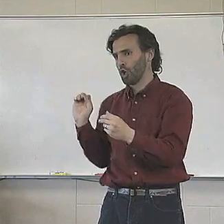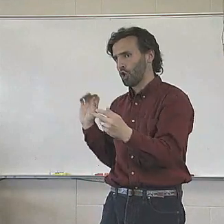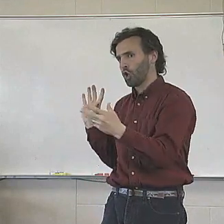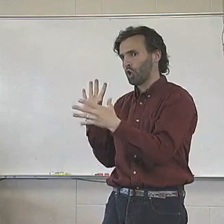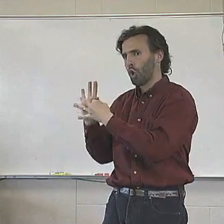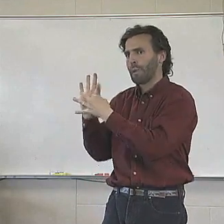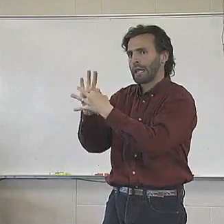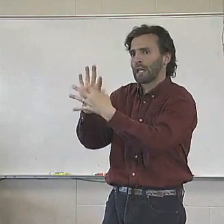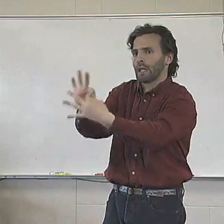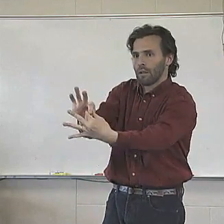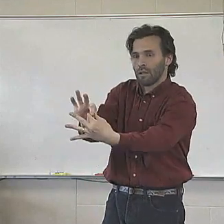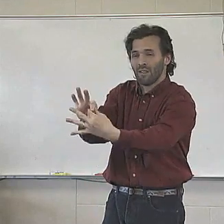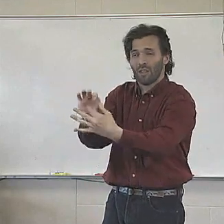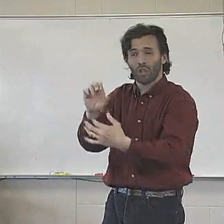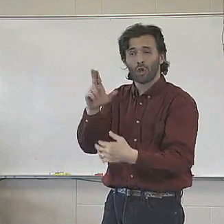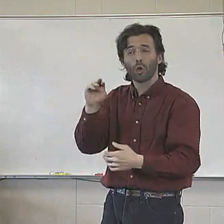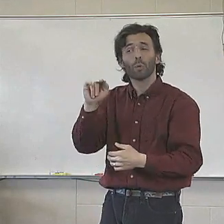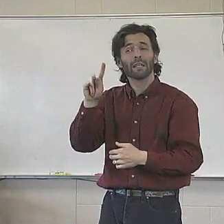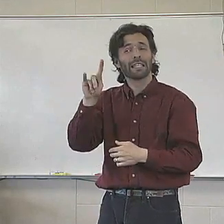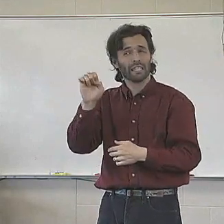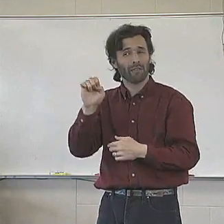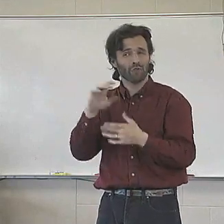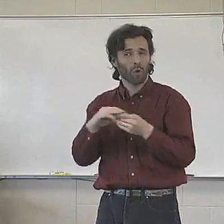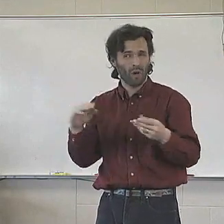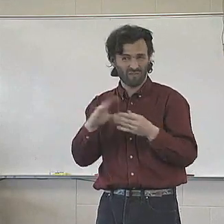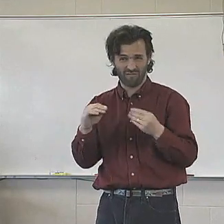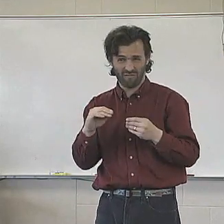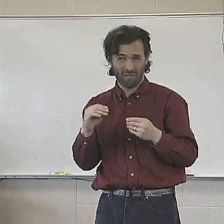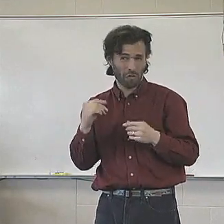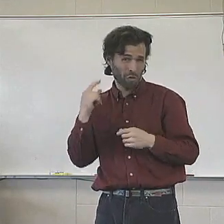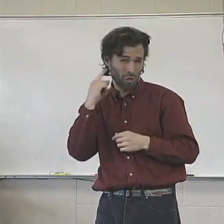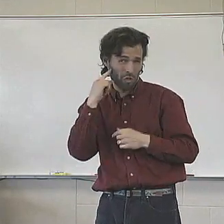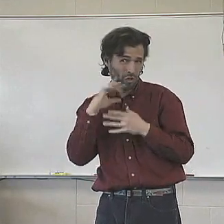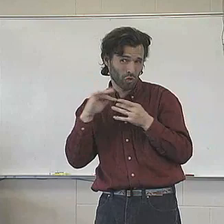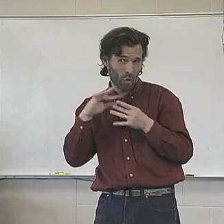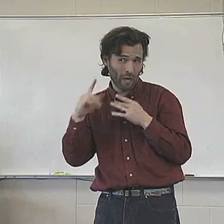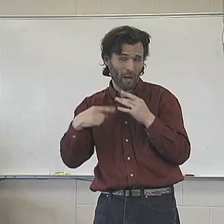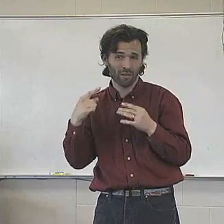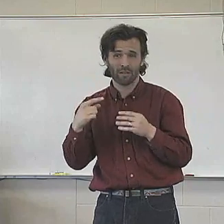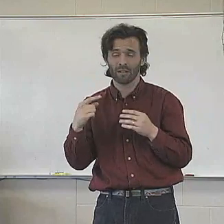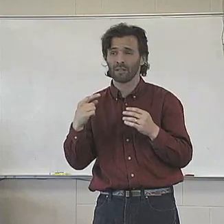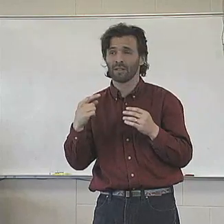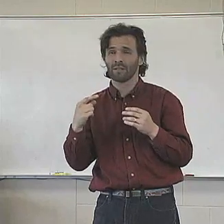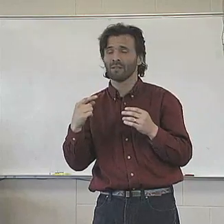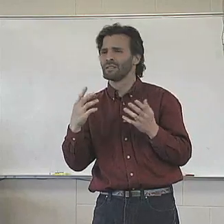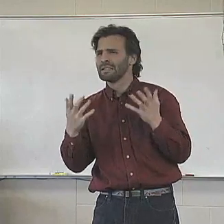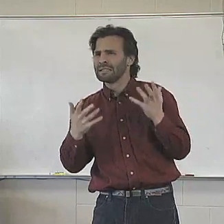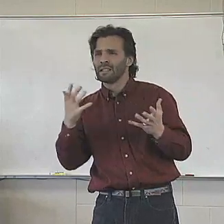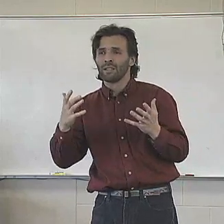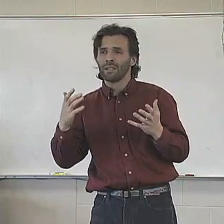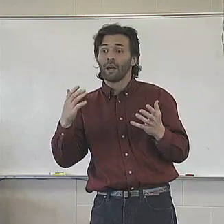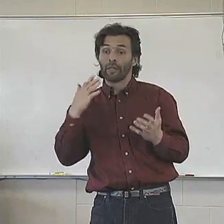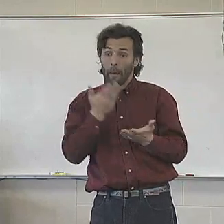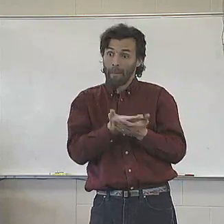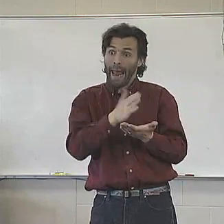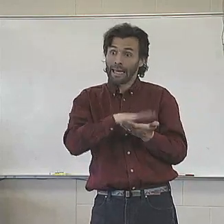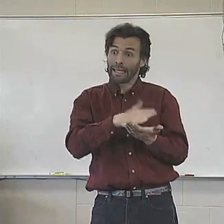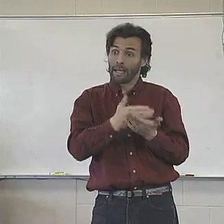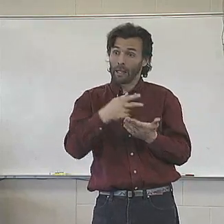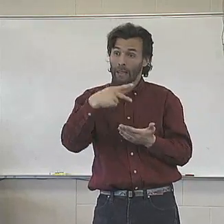And a lot of you know those stories. Have you heard the story about the pancake or the house